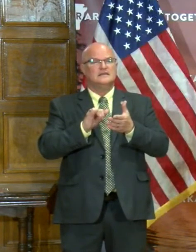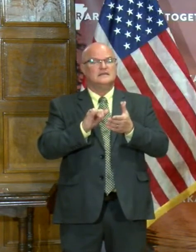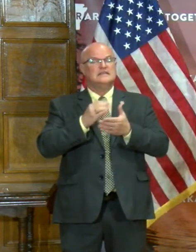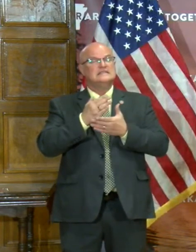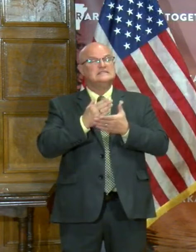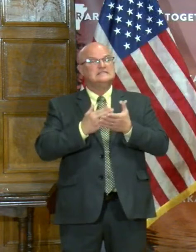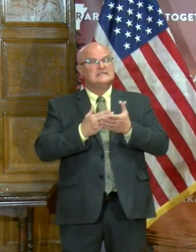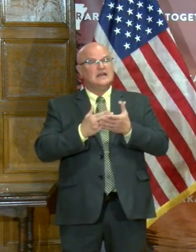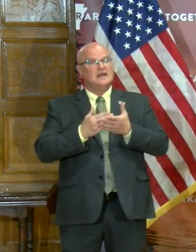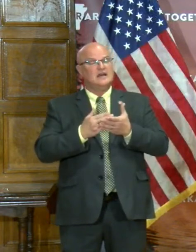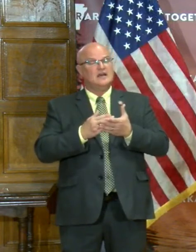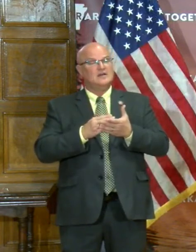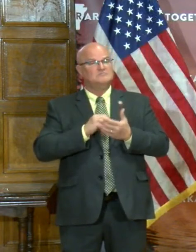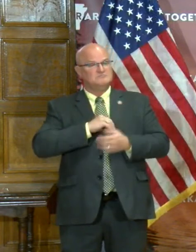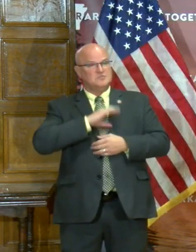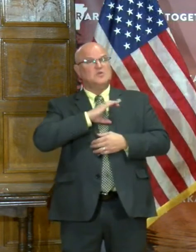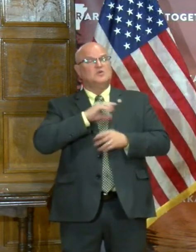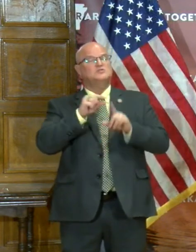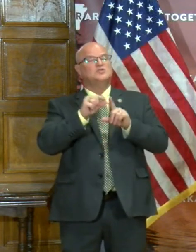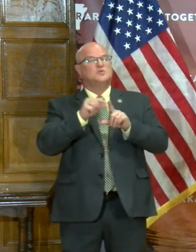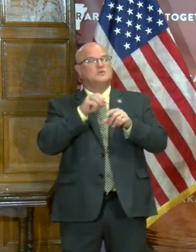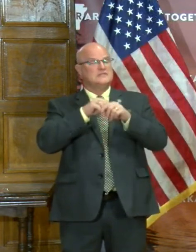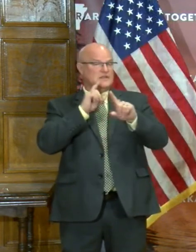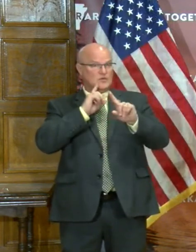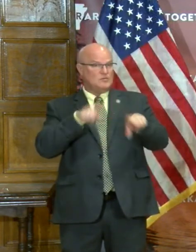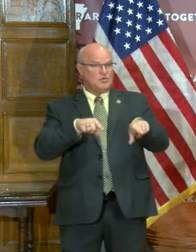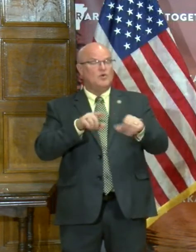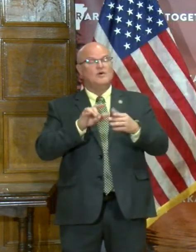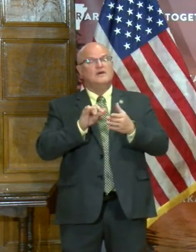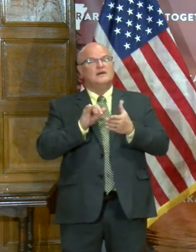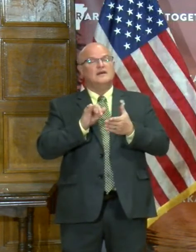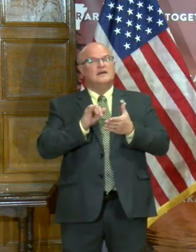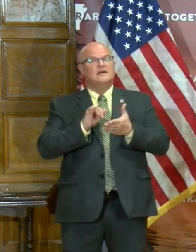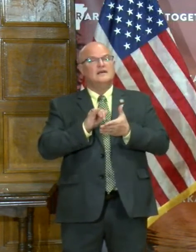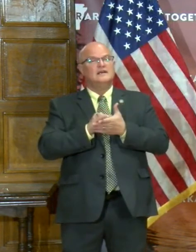There were some encouraging words that were in the report that